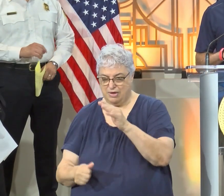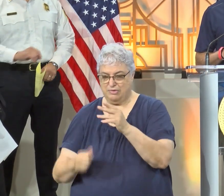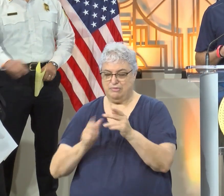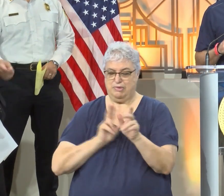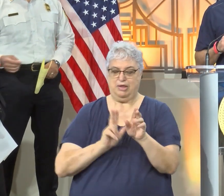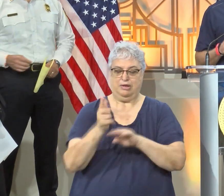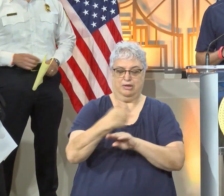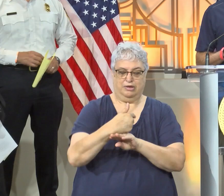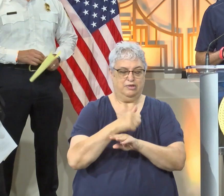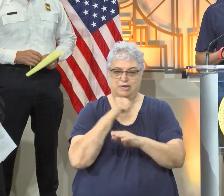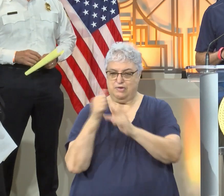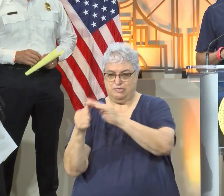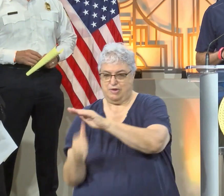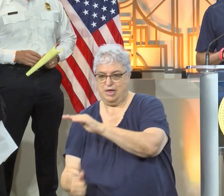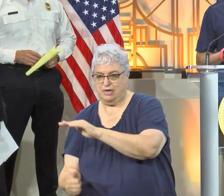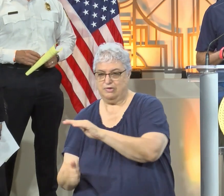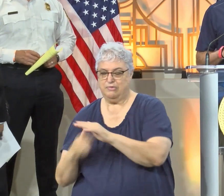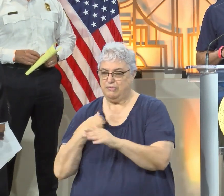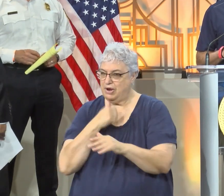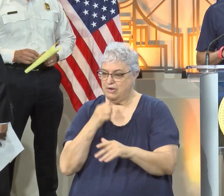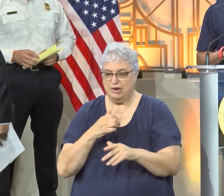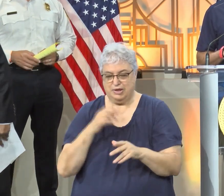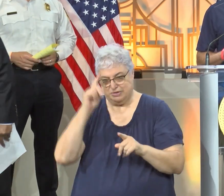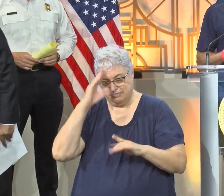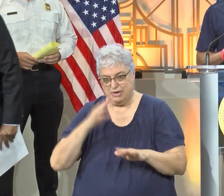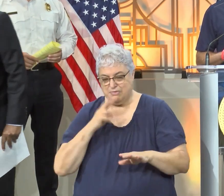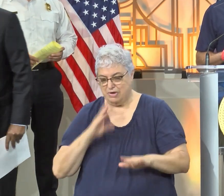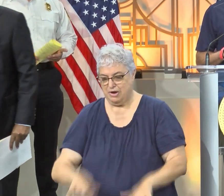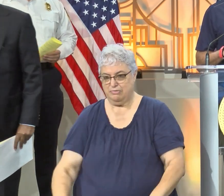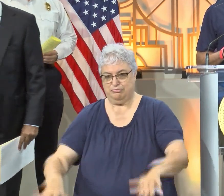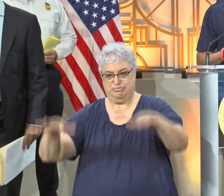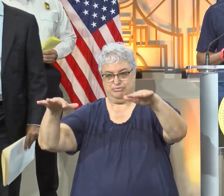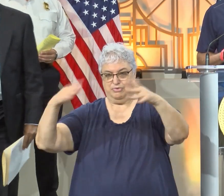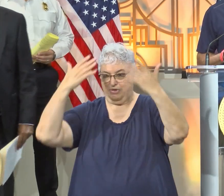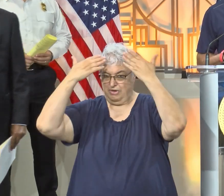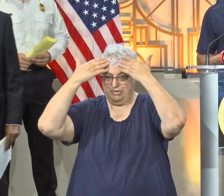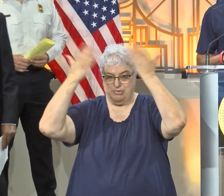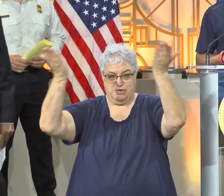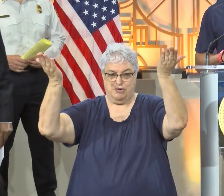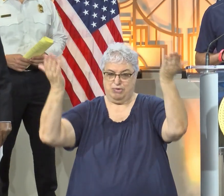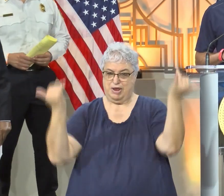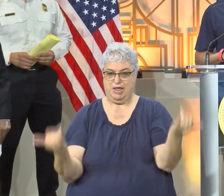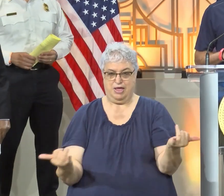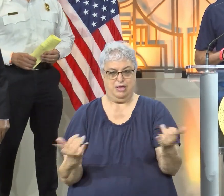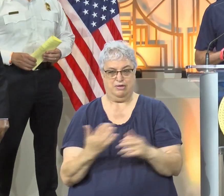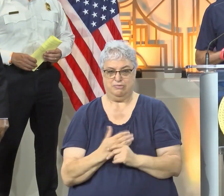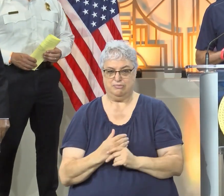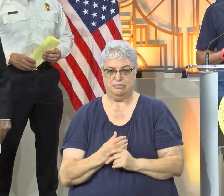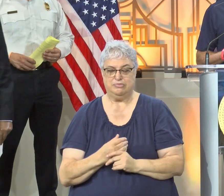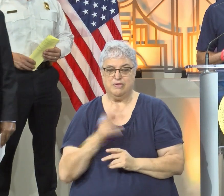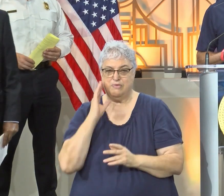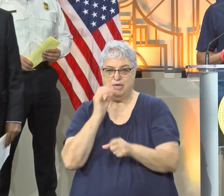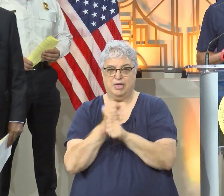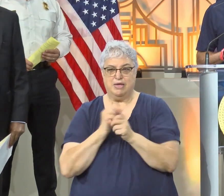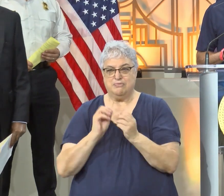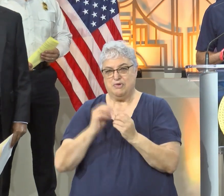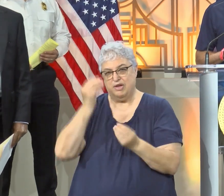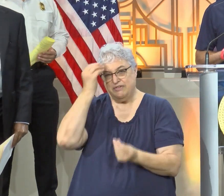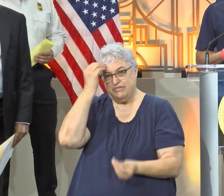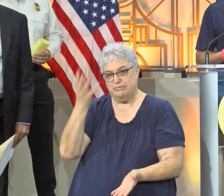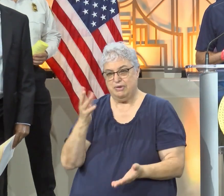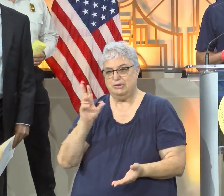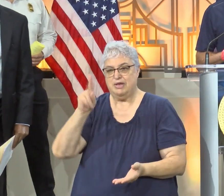expecting a lot of water during this storm, it could be. We don't know at this time. We'll be getting some more information and